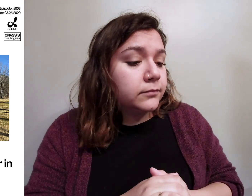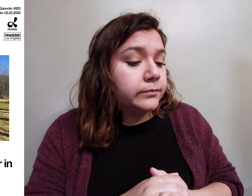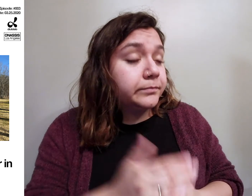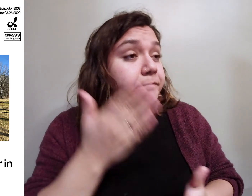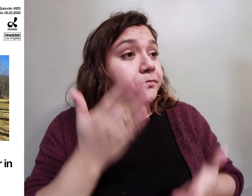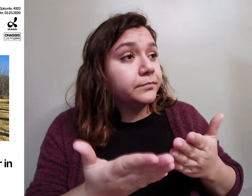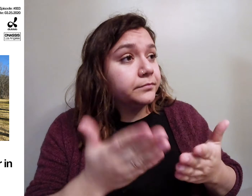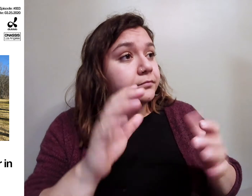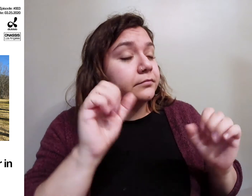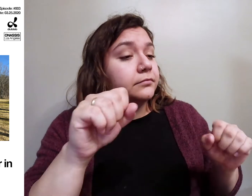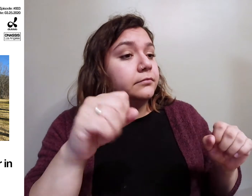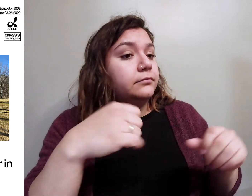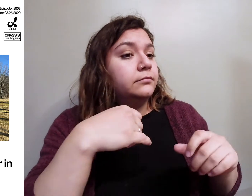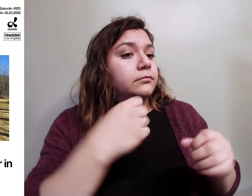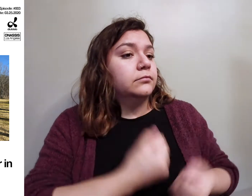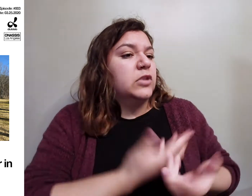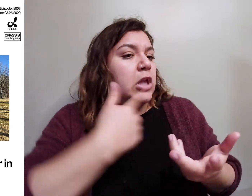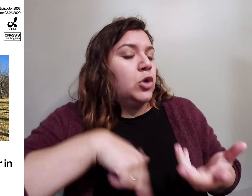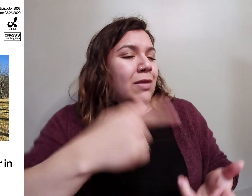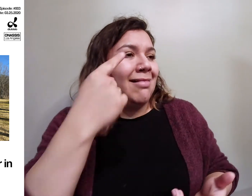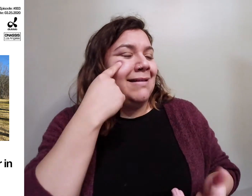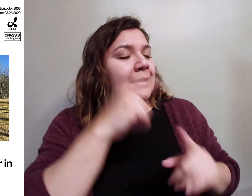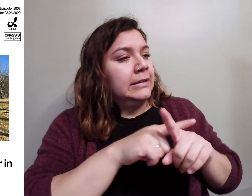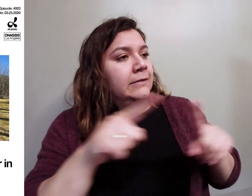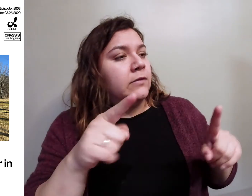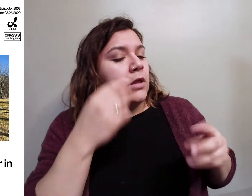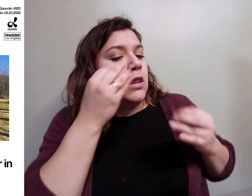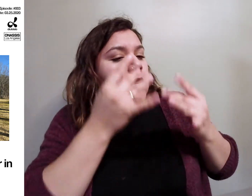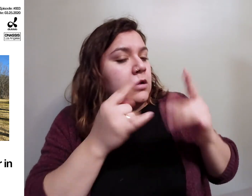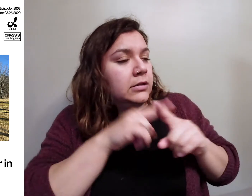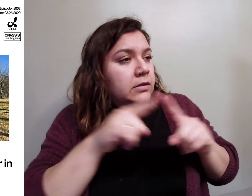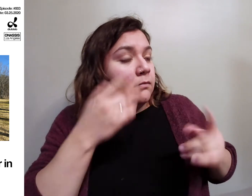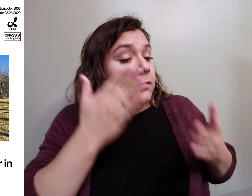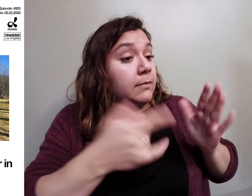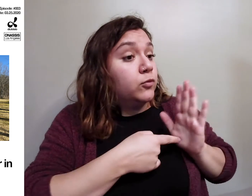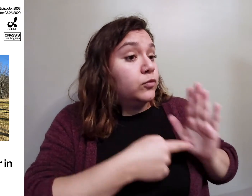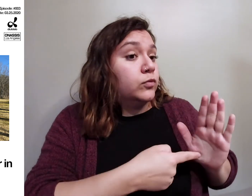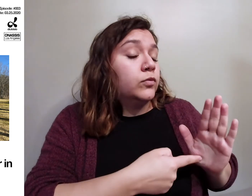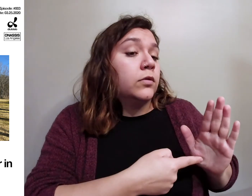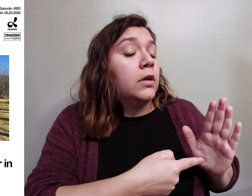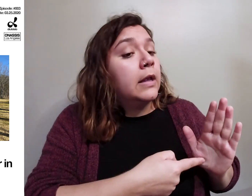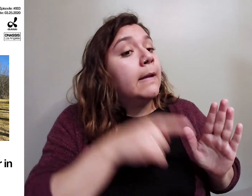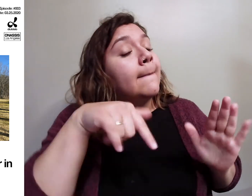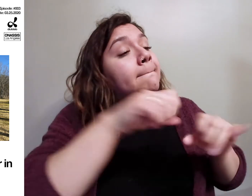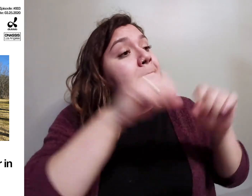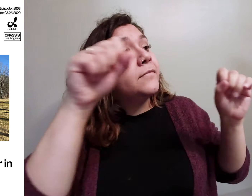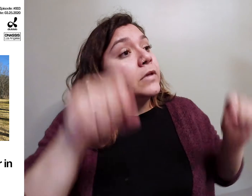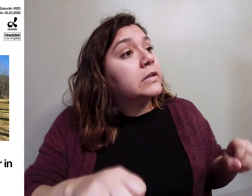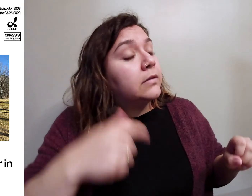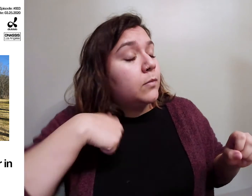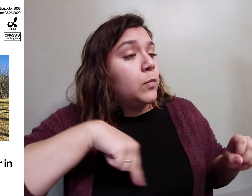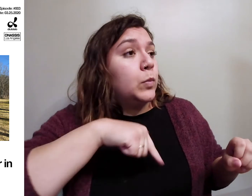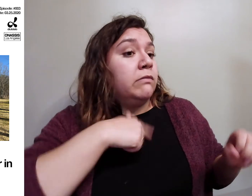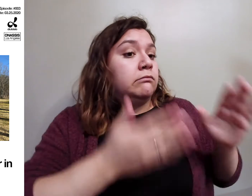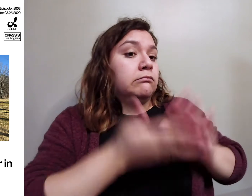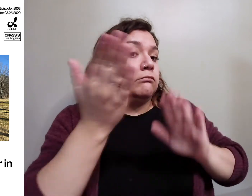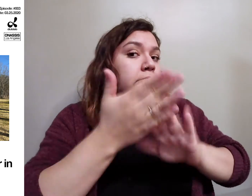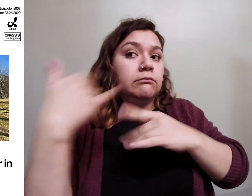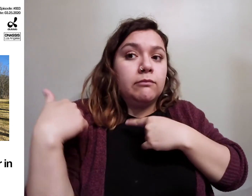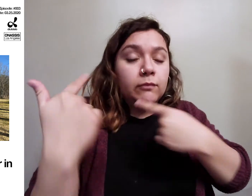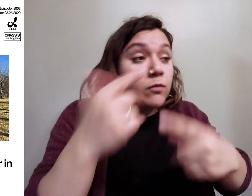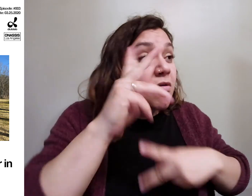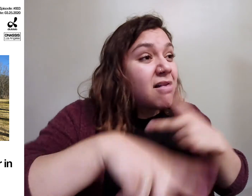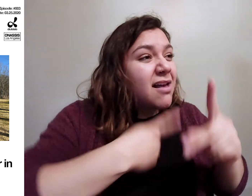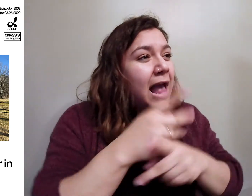of democracy we have been operating under, is, if not coming to an end, at least needs to